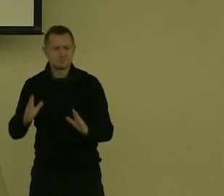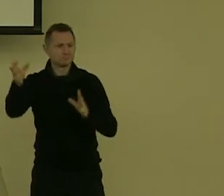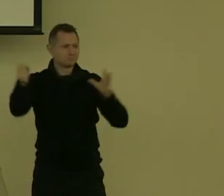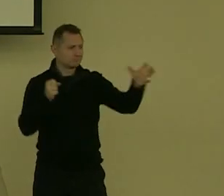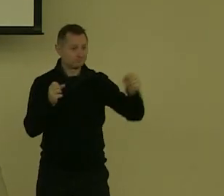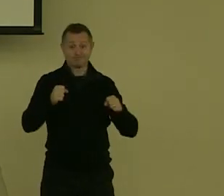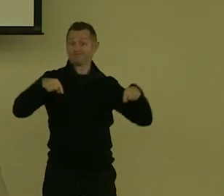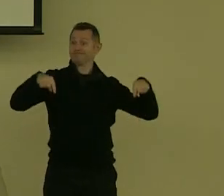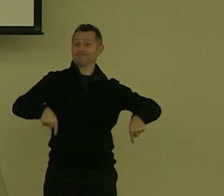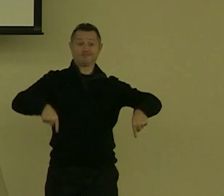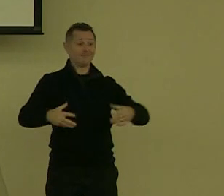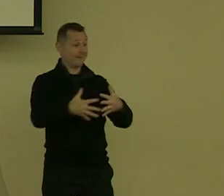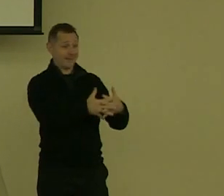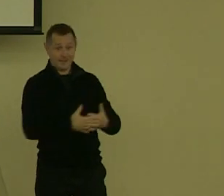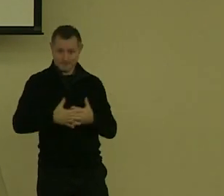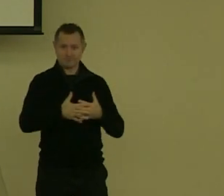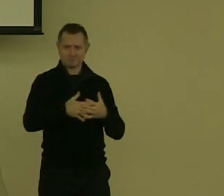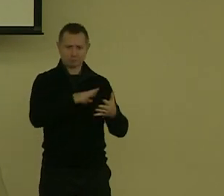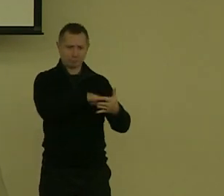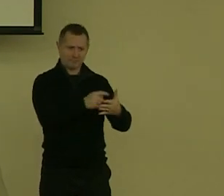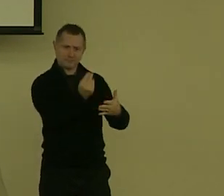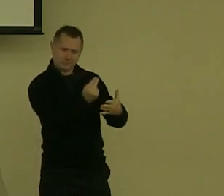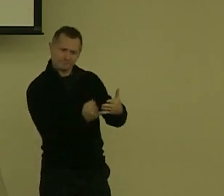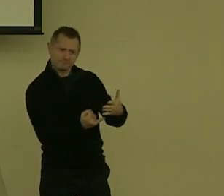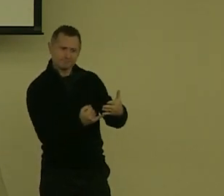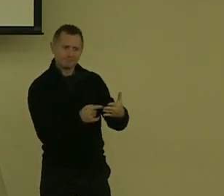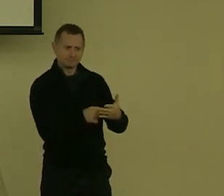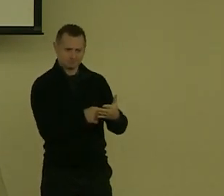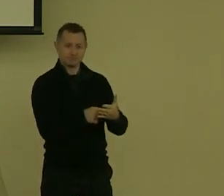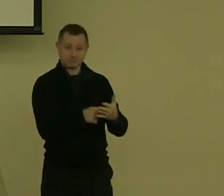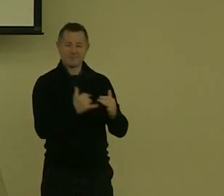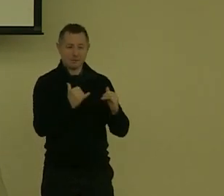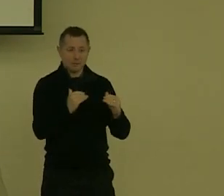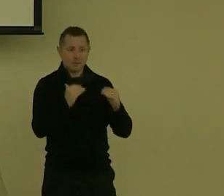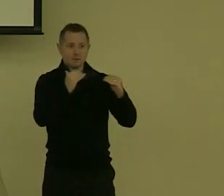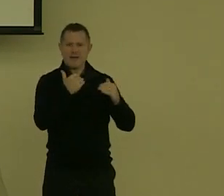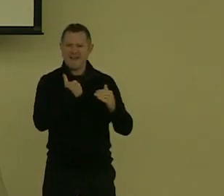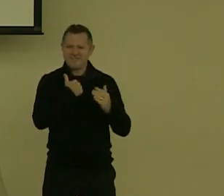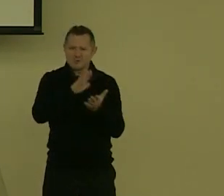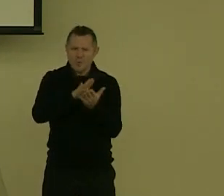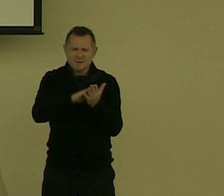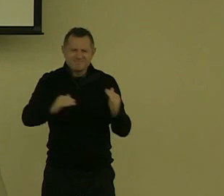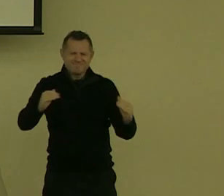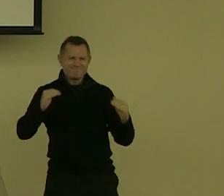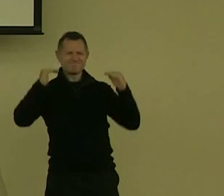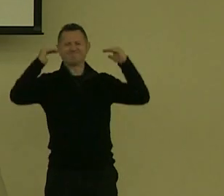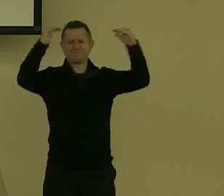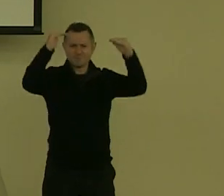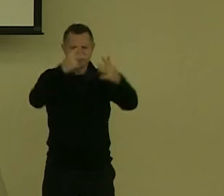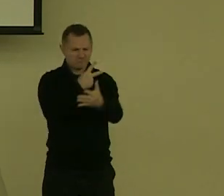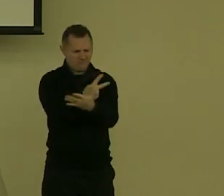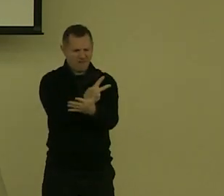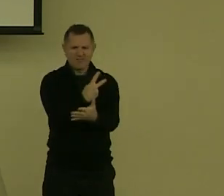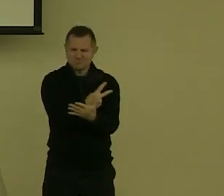We have a number of master students in American studies doing comic studies. Matteo Fianella, the co-author